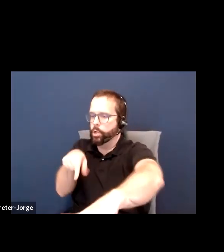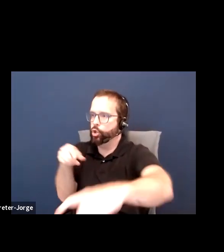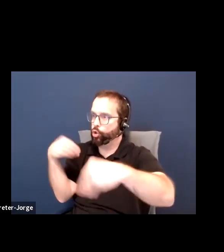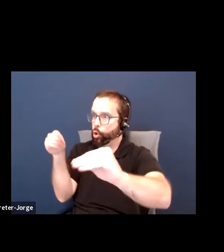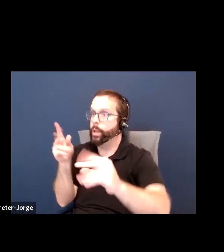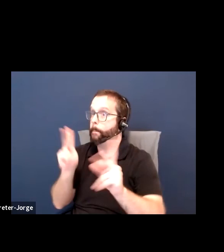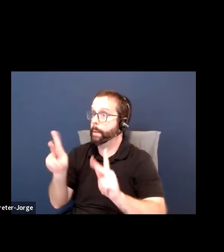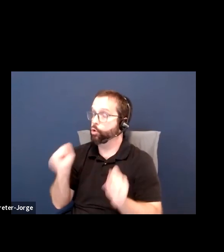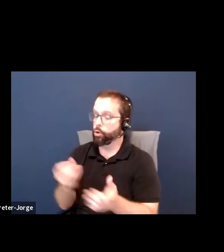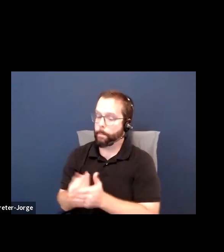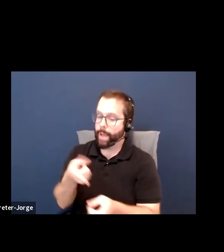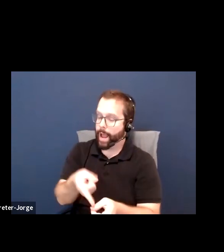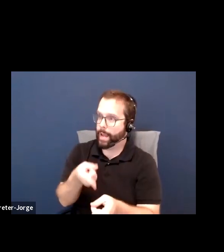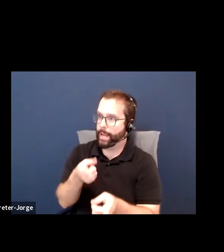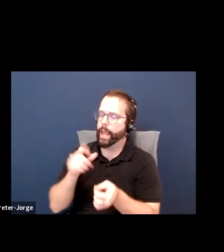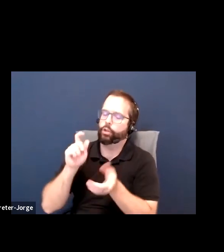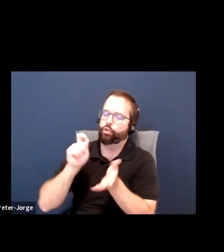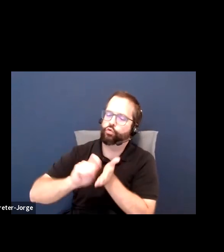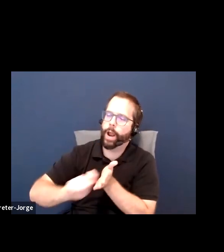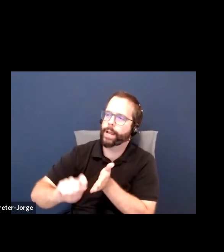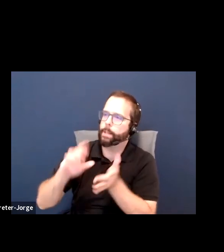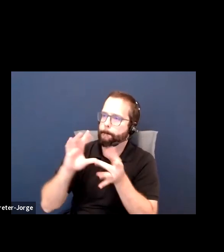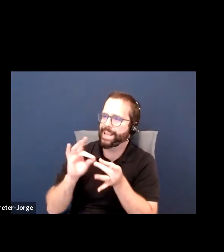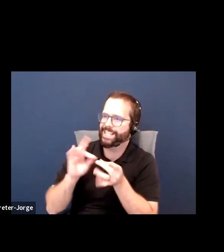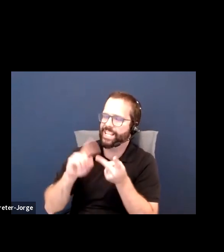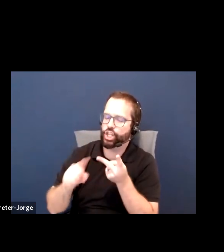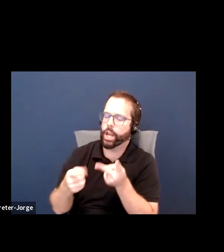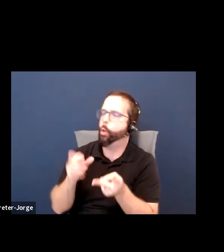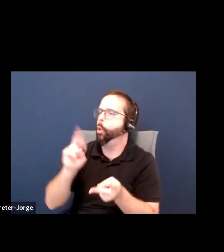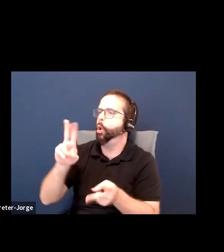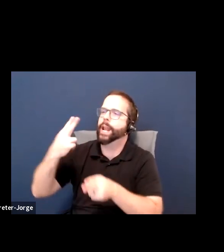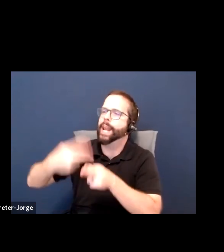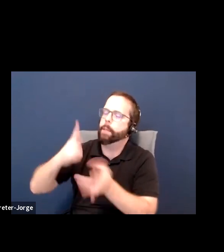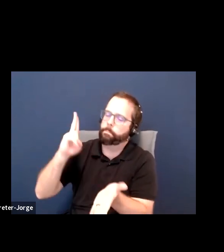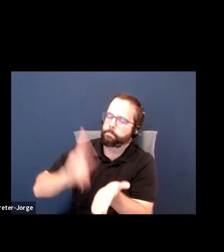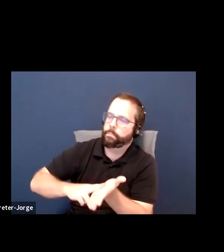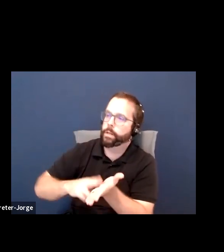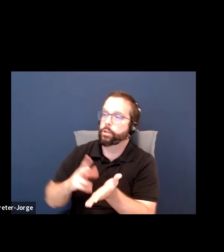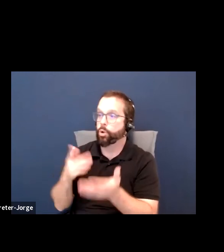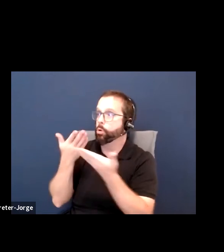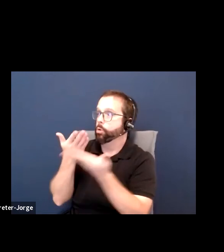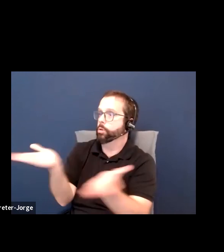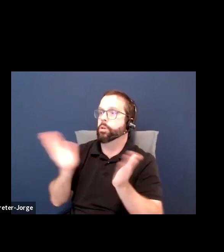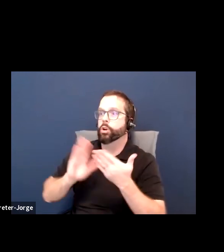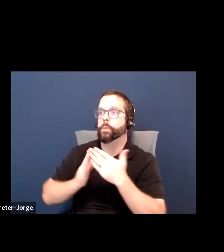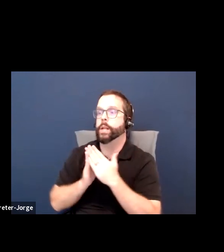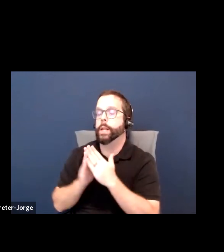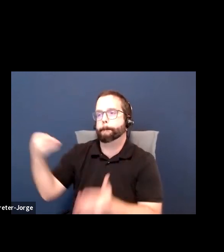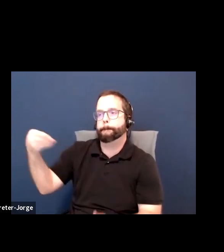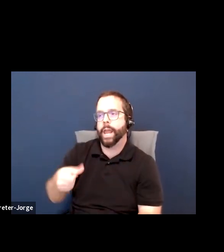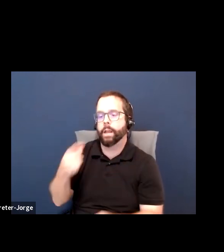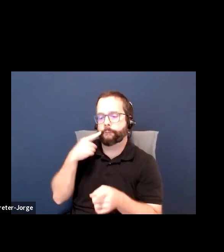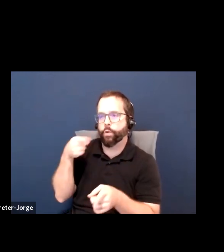write messages on them. So the community actually paid for these boardwalks through our efforts